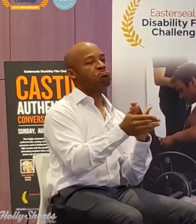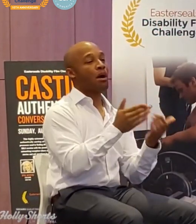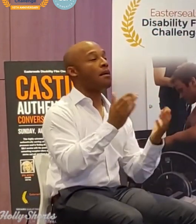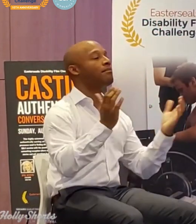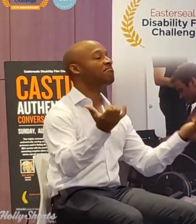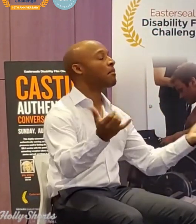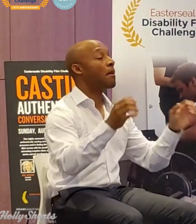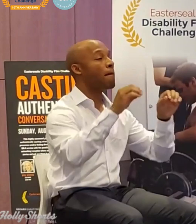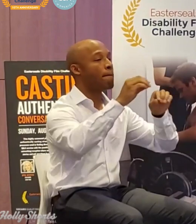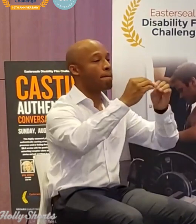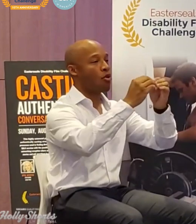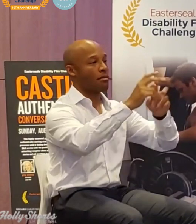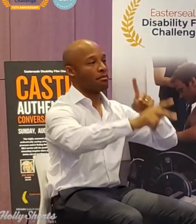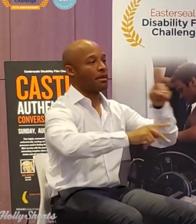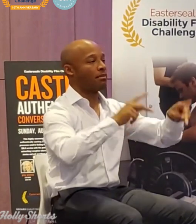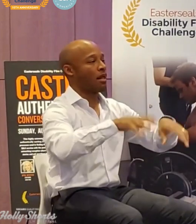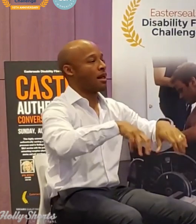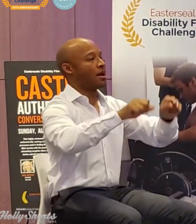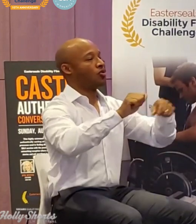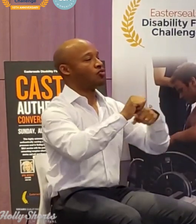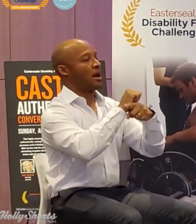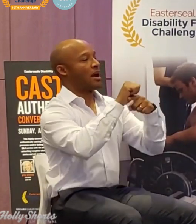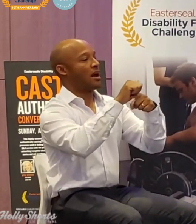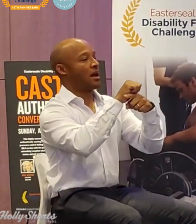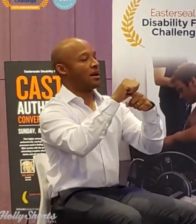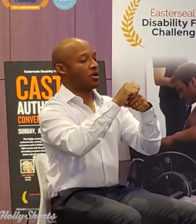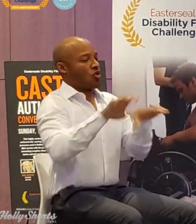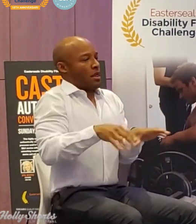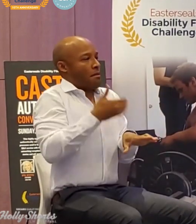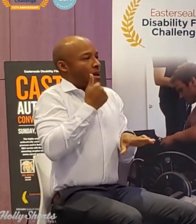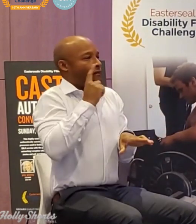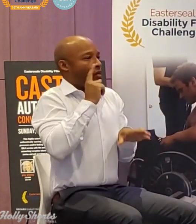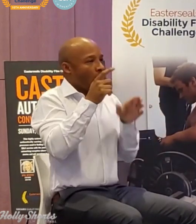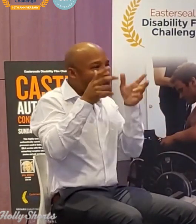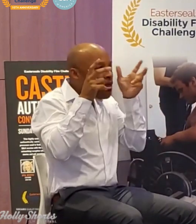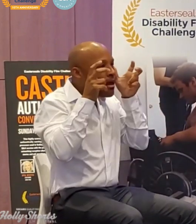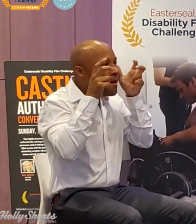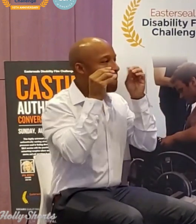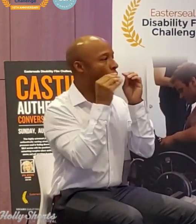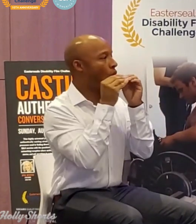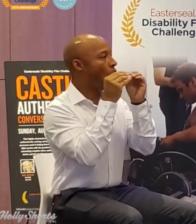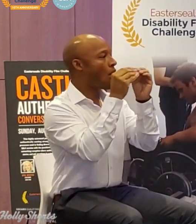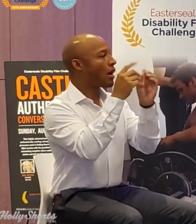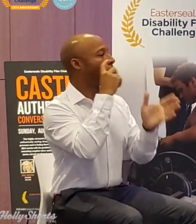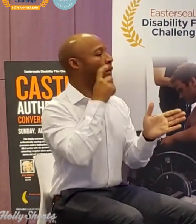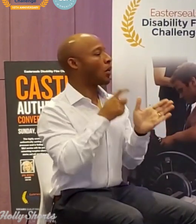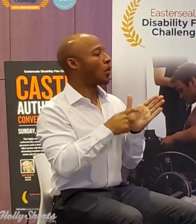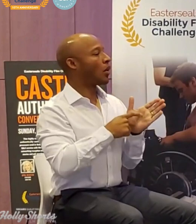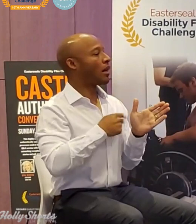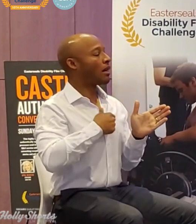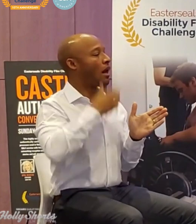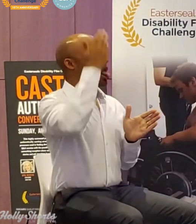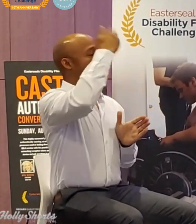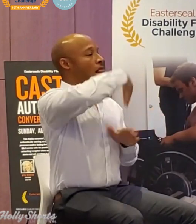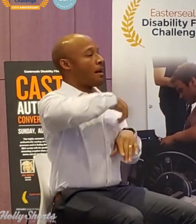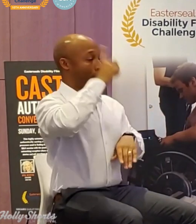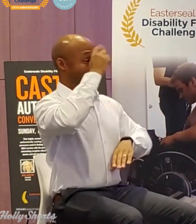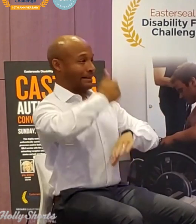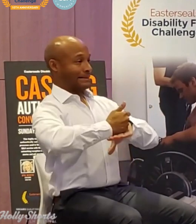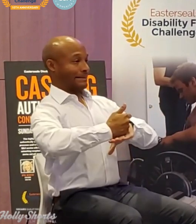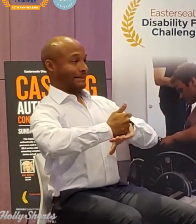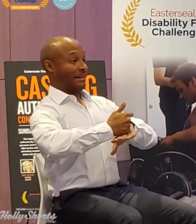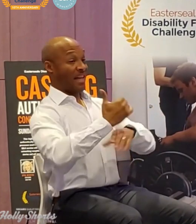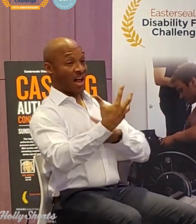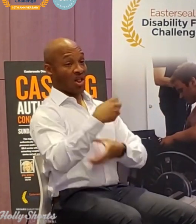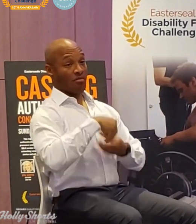are doing their best to listen more, are addressing their unconscious bias, and that includes